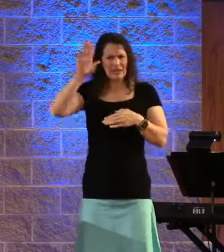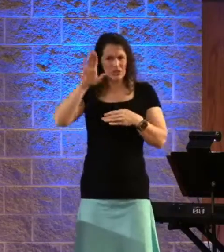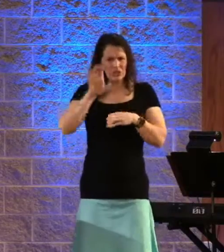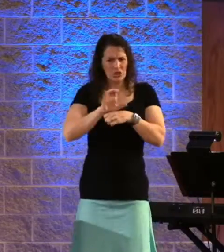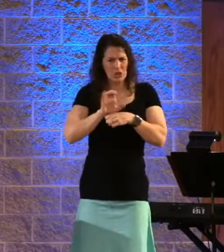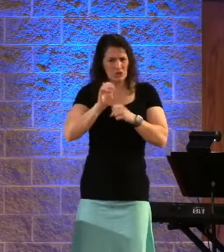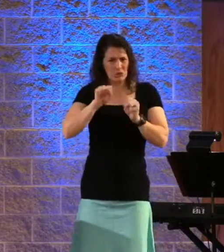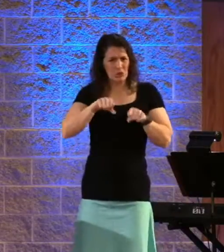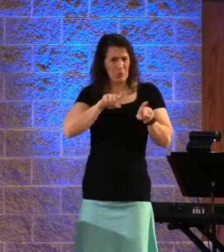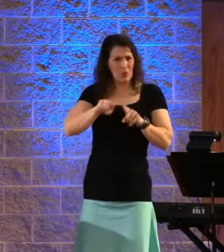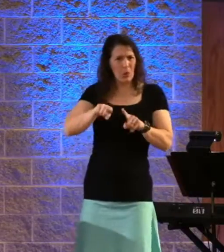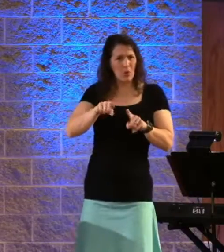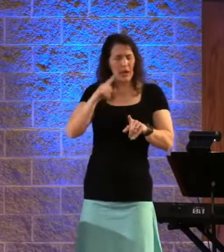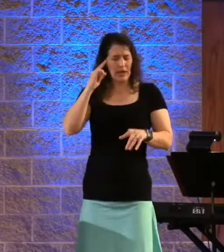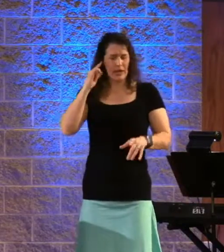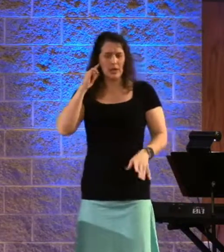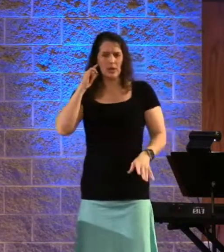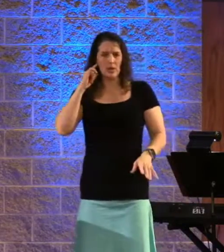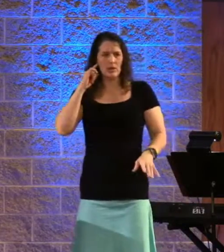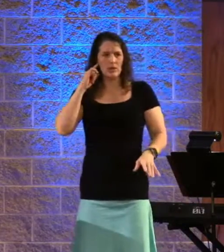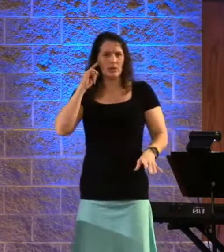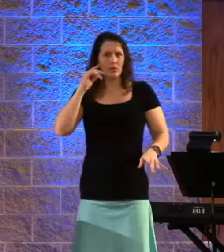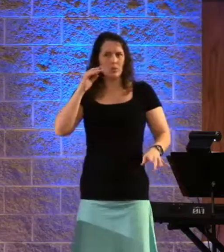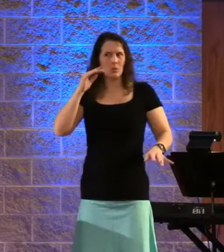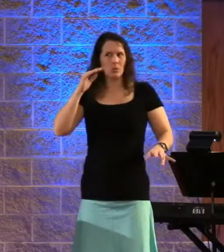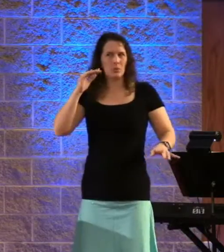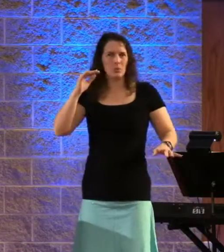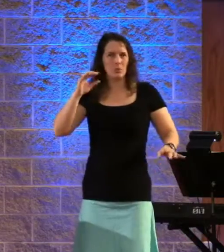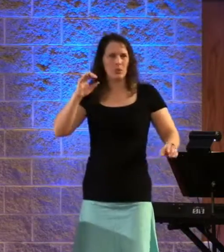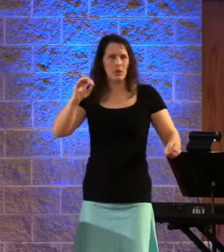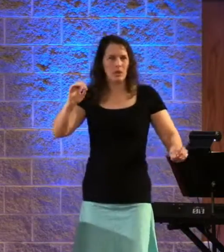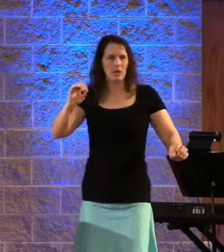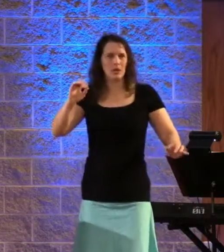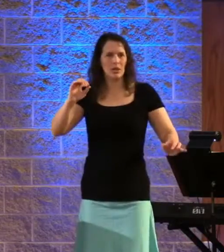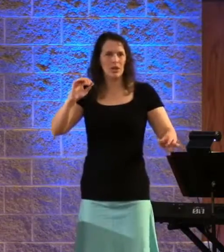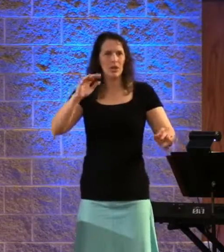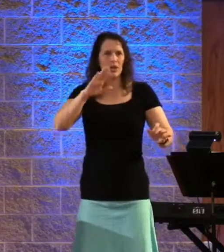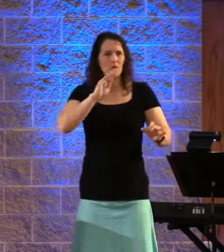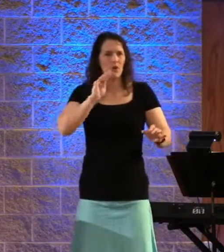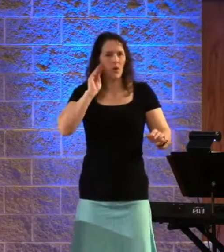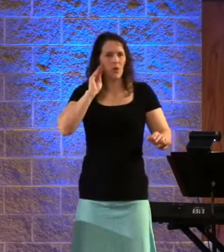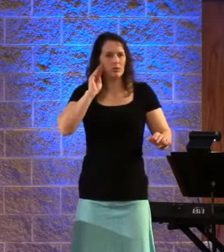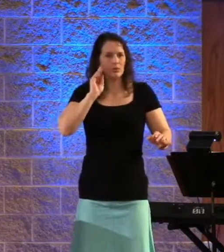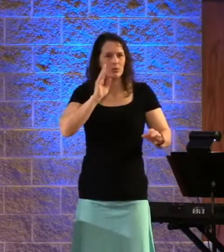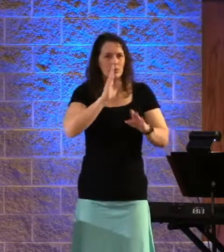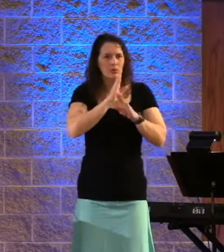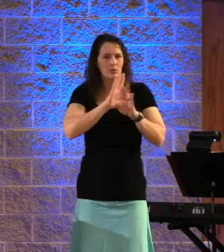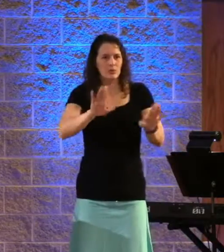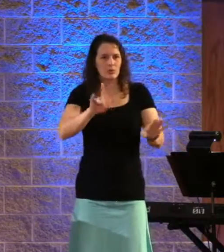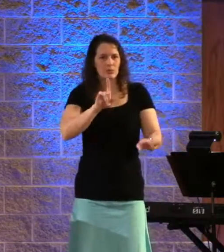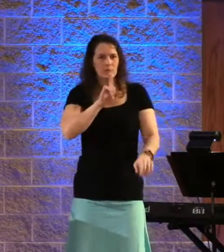Can we come there? I can hear a pin drop. The sanctuary and your homes are hushed.